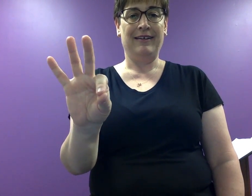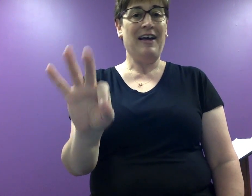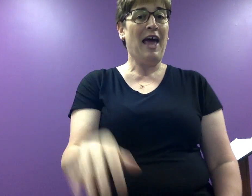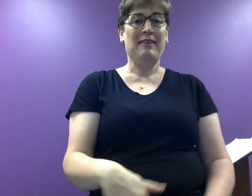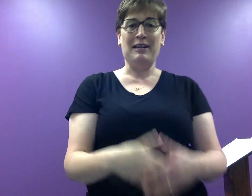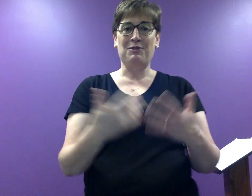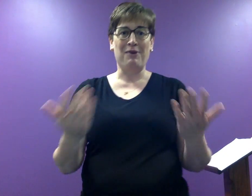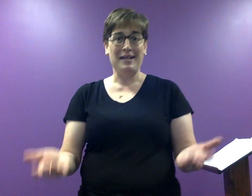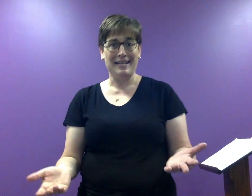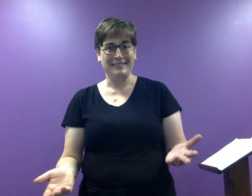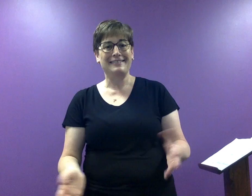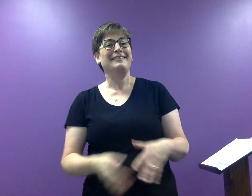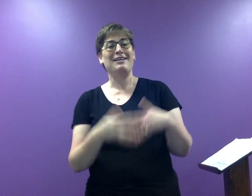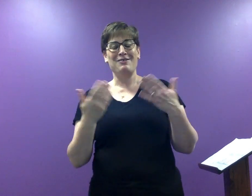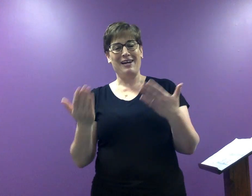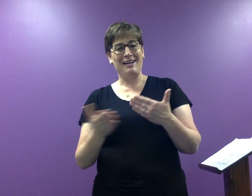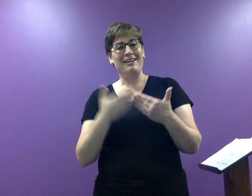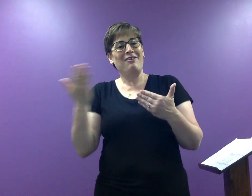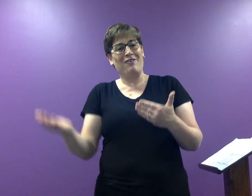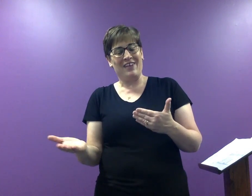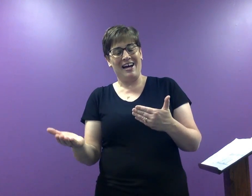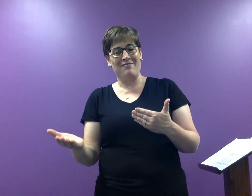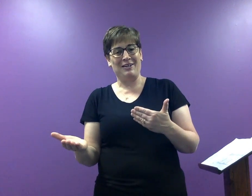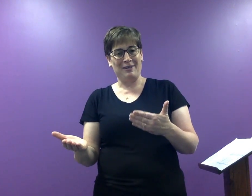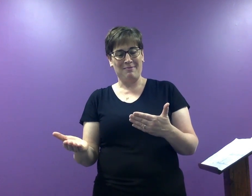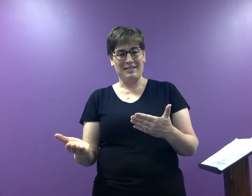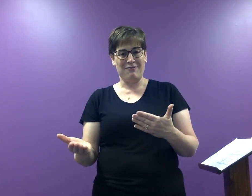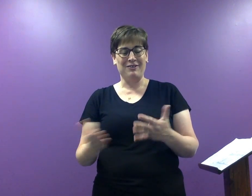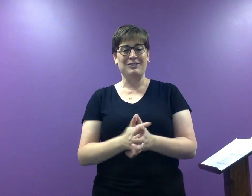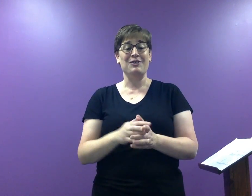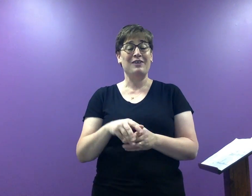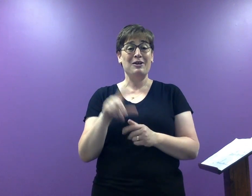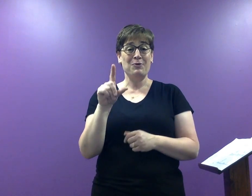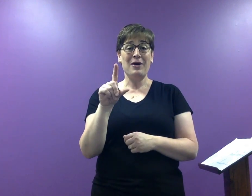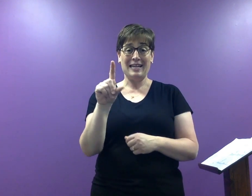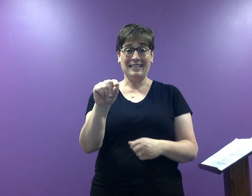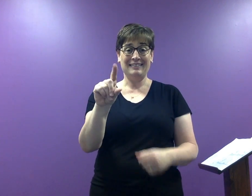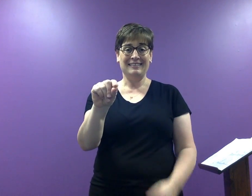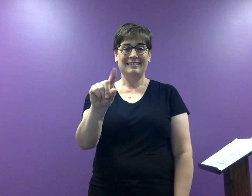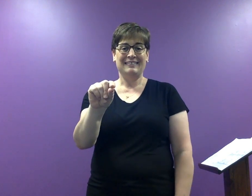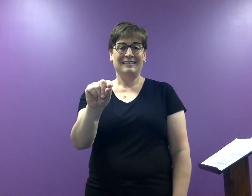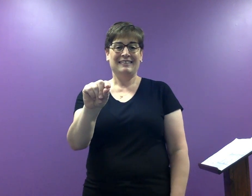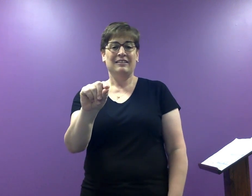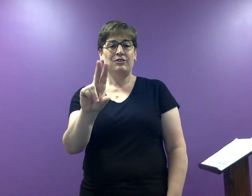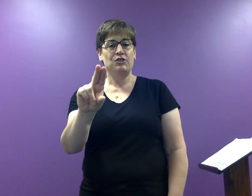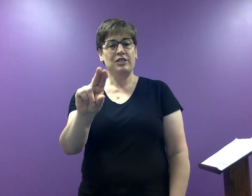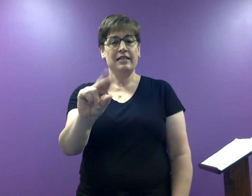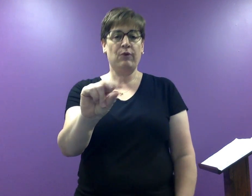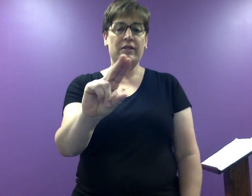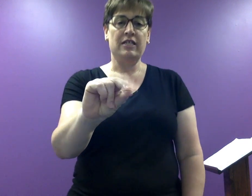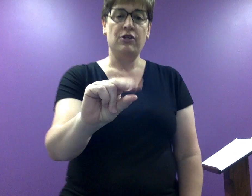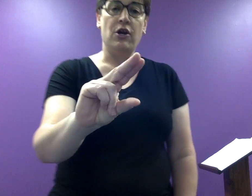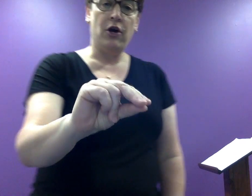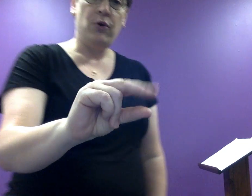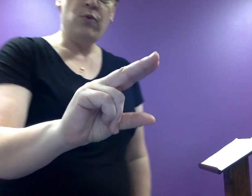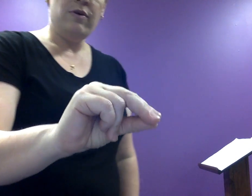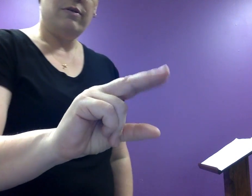And that's where it ends. Then you got another 5 that are going to be different. So you've got 20. So just like we did no,